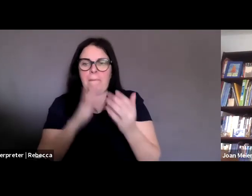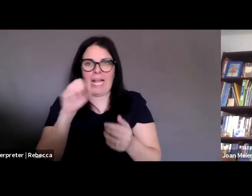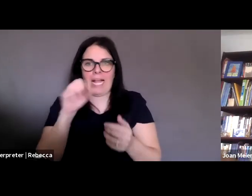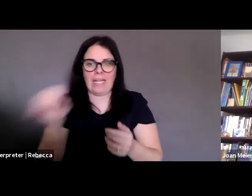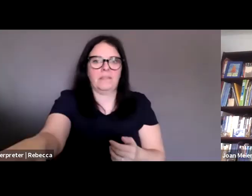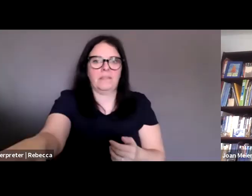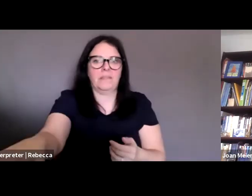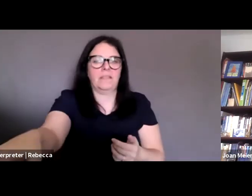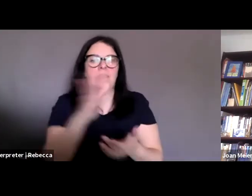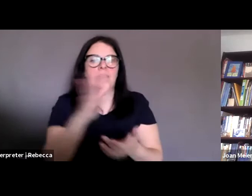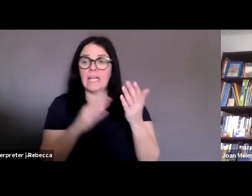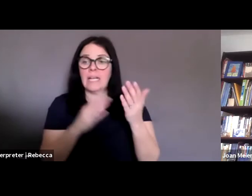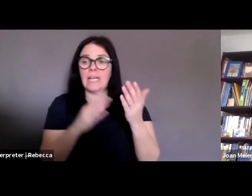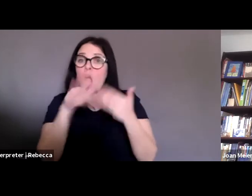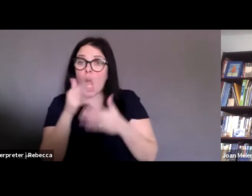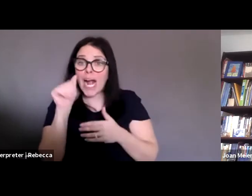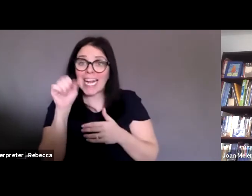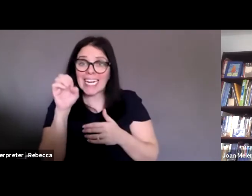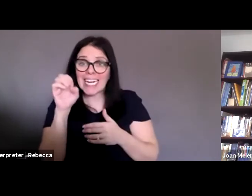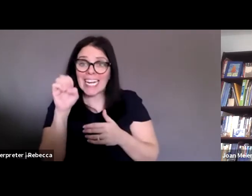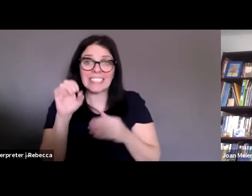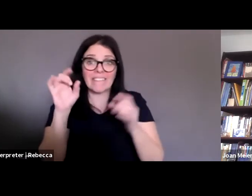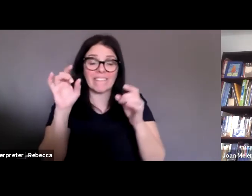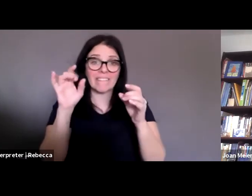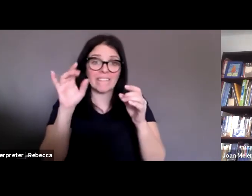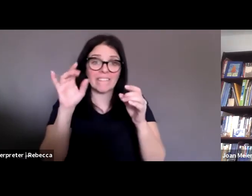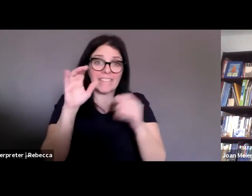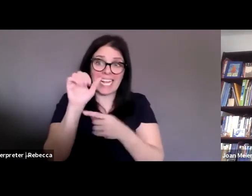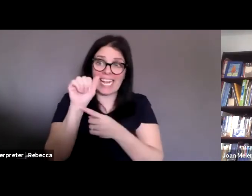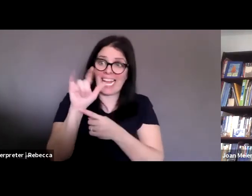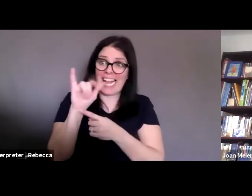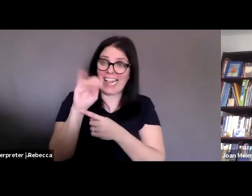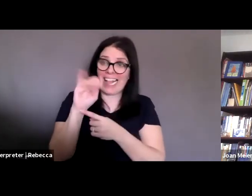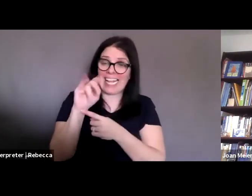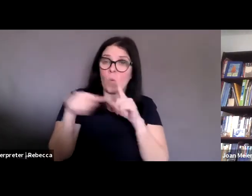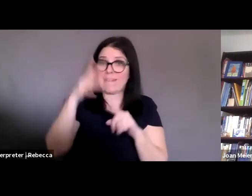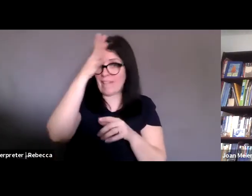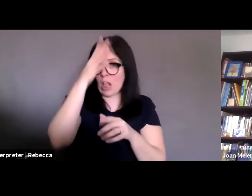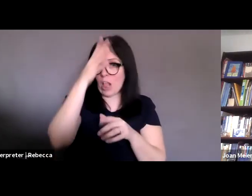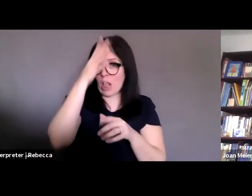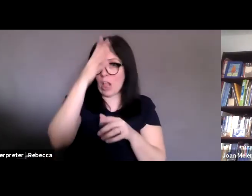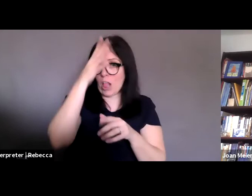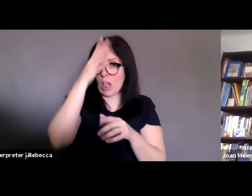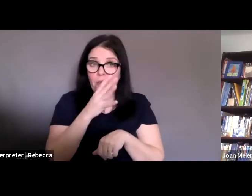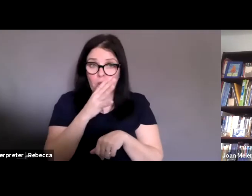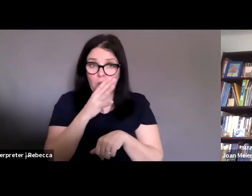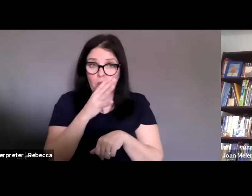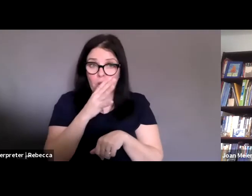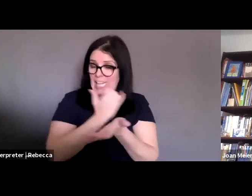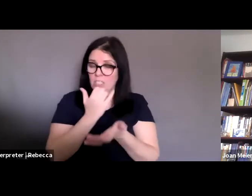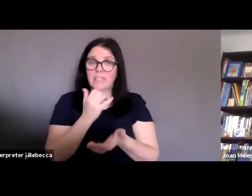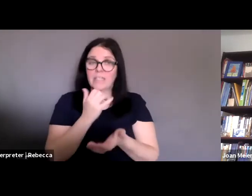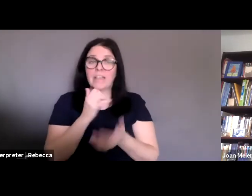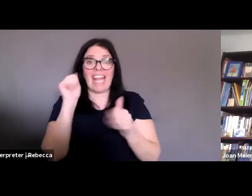some without abuse claims, what we found was that when fathers accused mothers of alienation, they were able to take custody away 44% of the